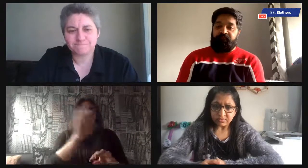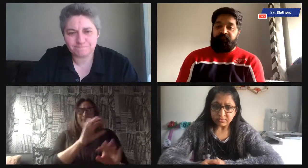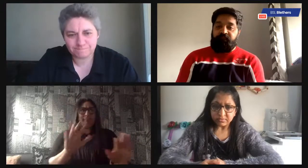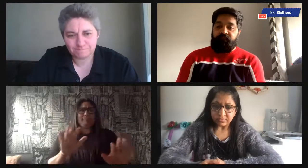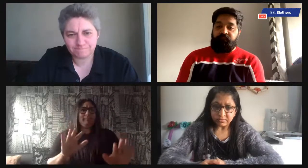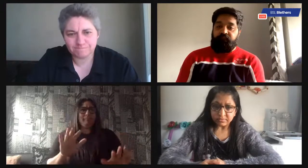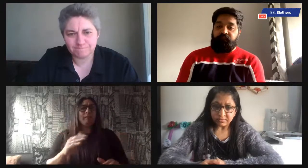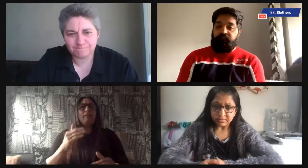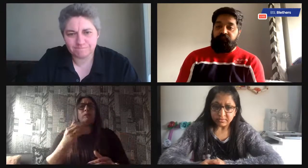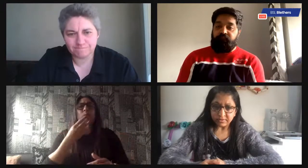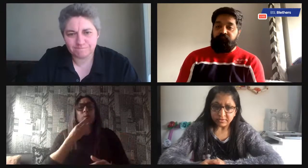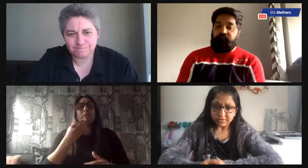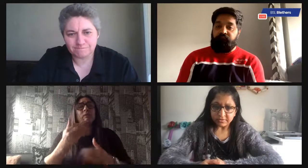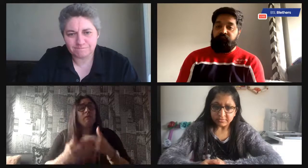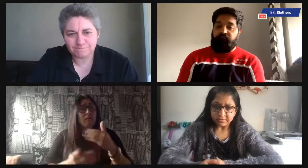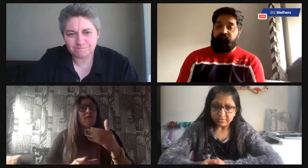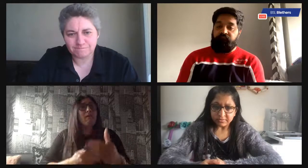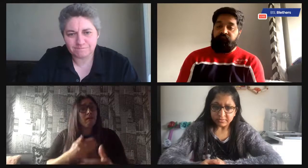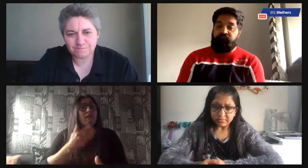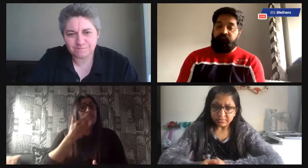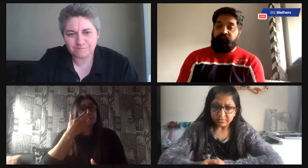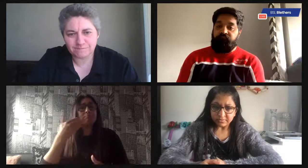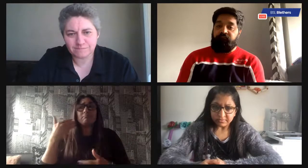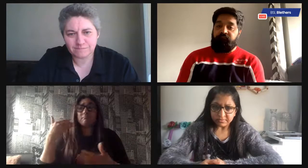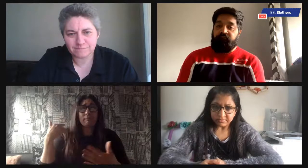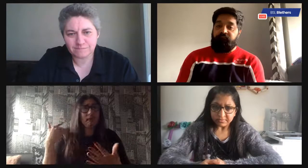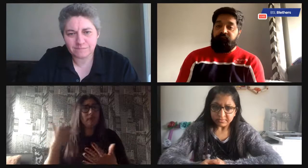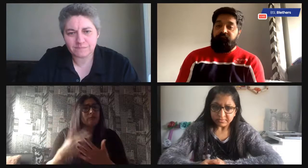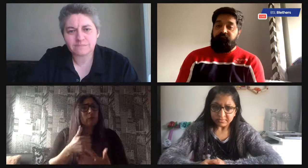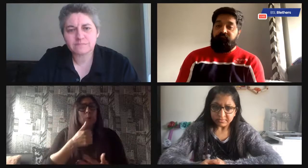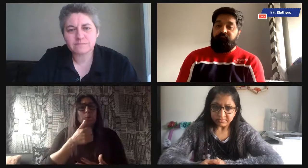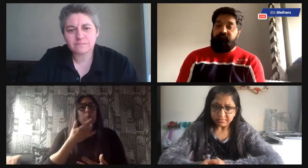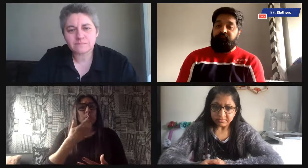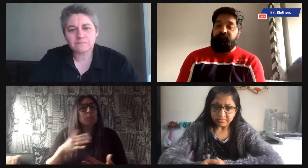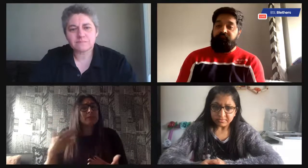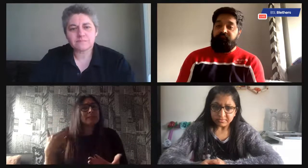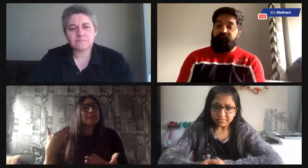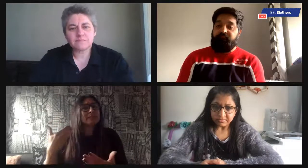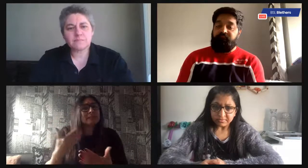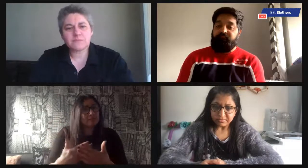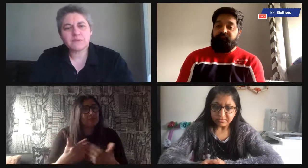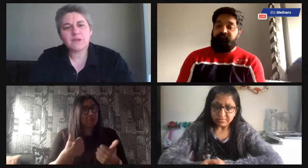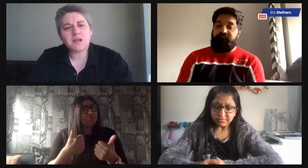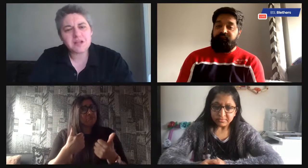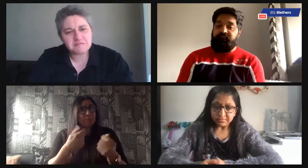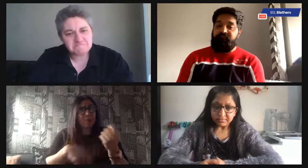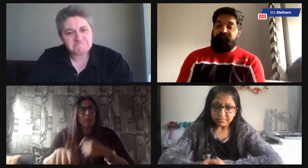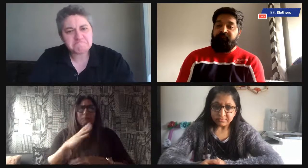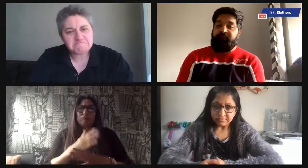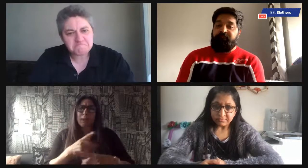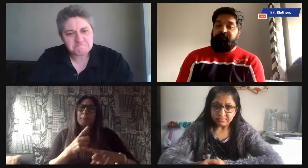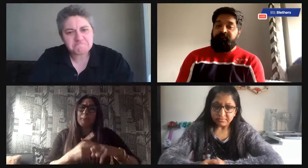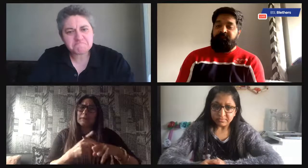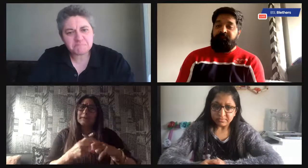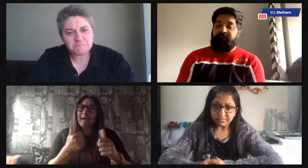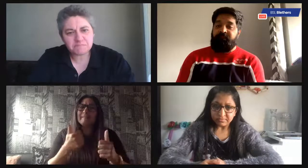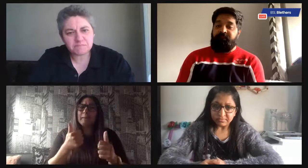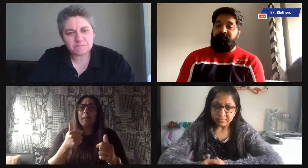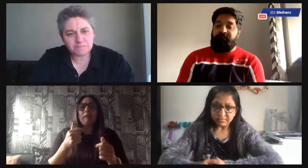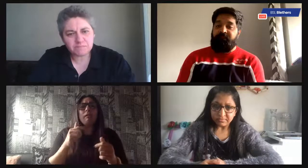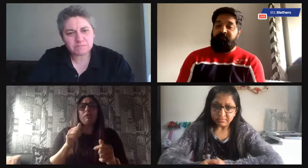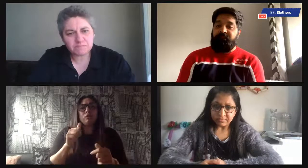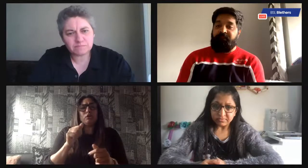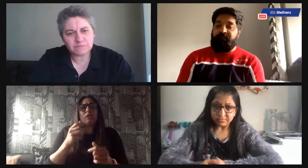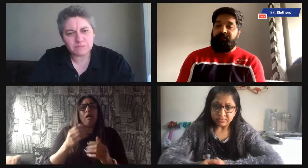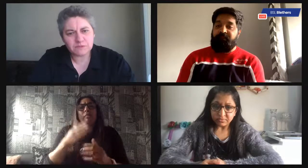about. We have the club every 2 weeks in Zoom, but what we have noticed with the right encouragement, they've become used to it and everything's working